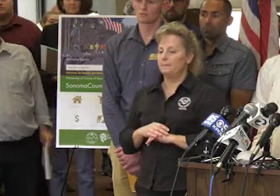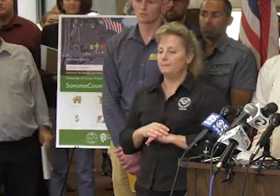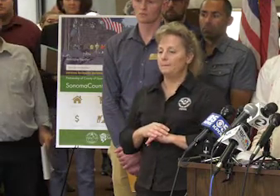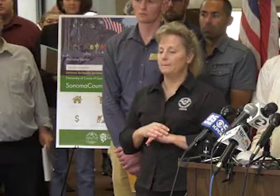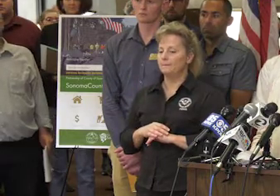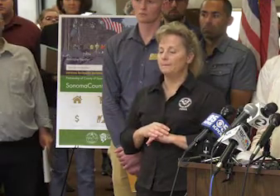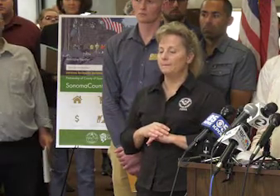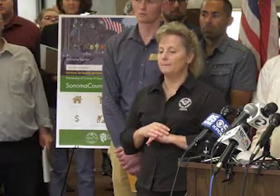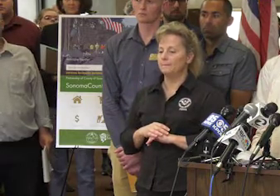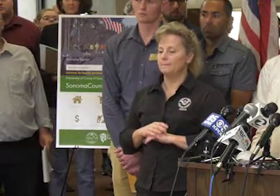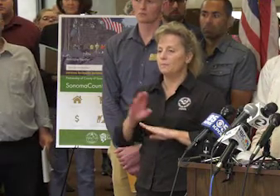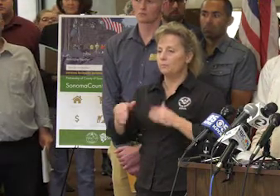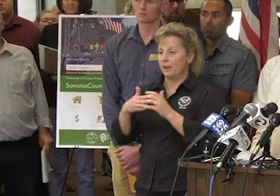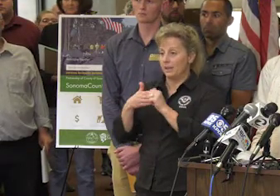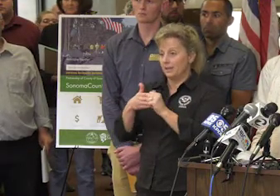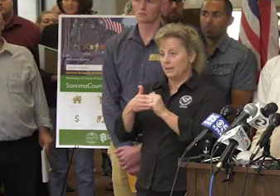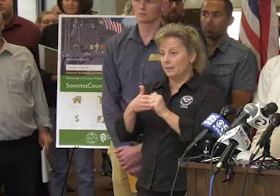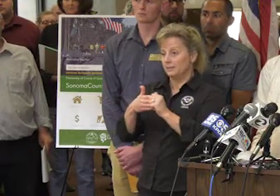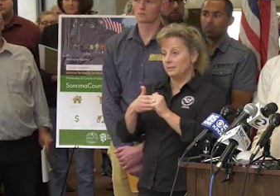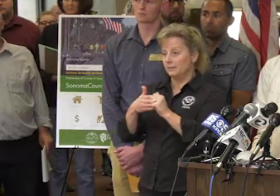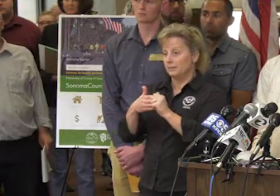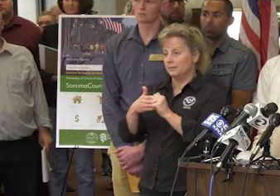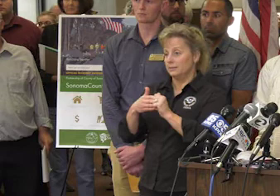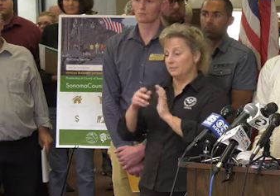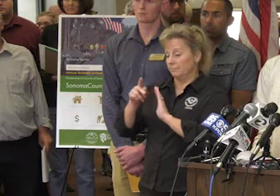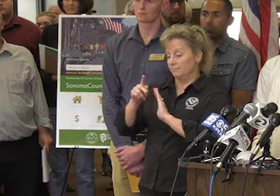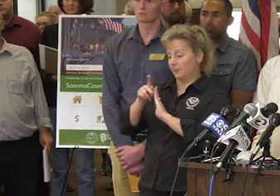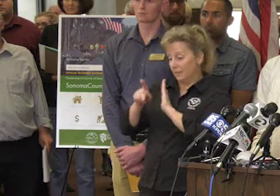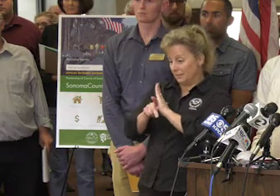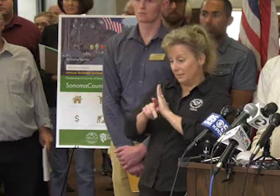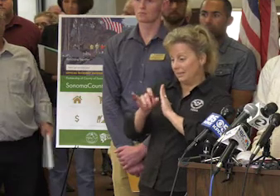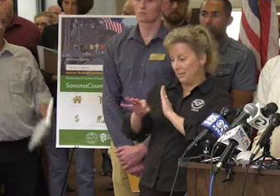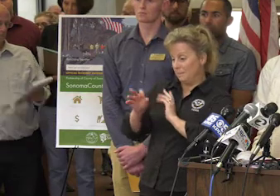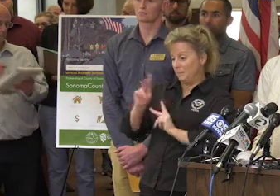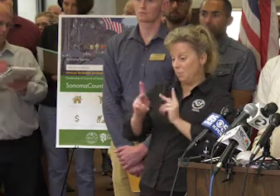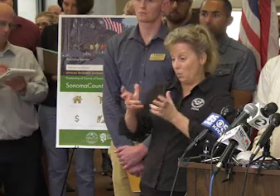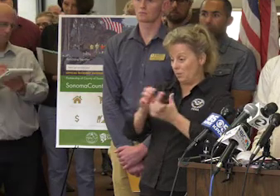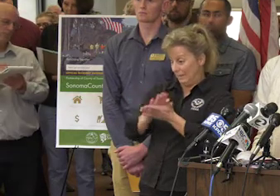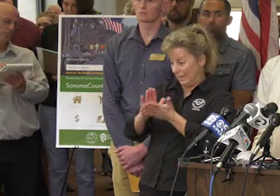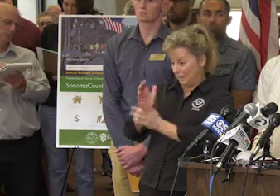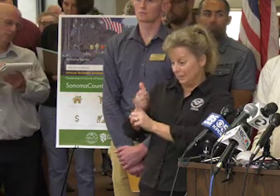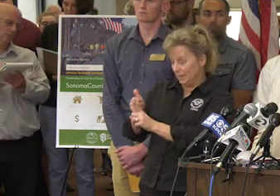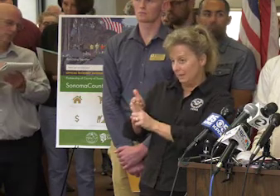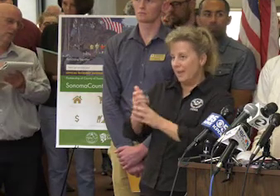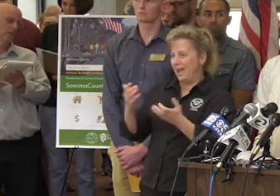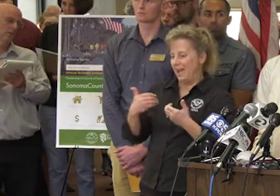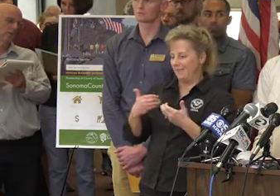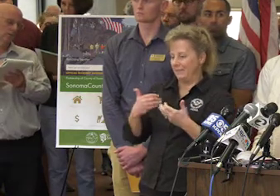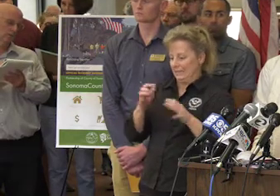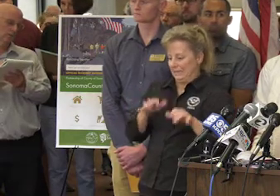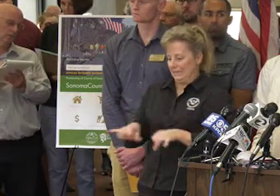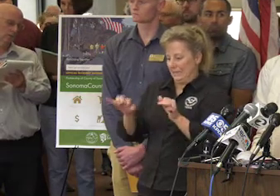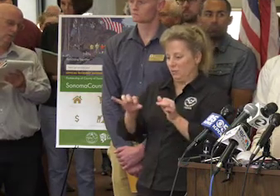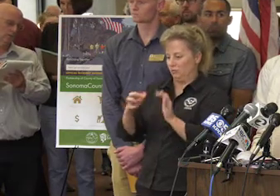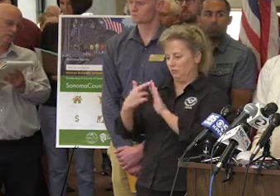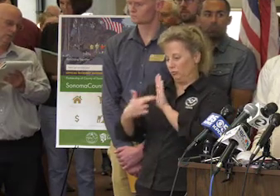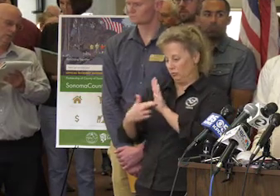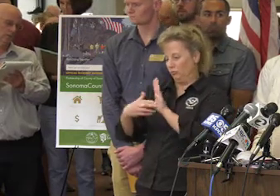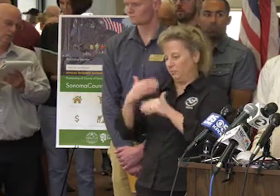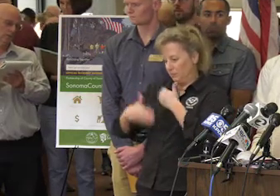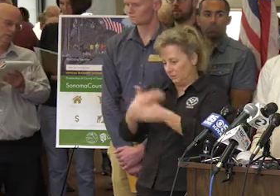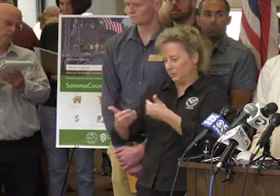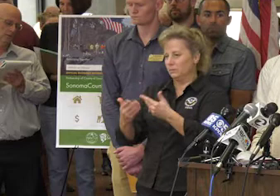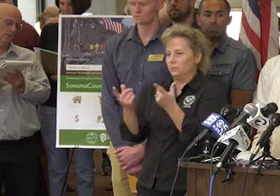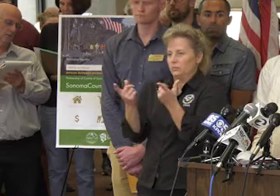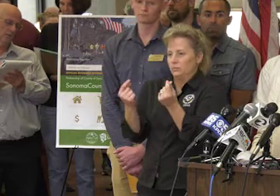will be providing guidance and regulations so that individuals who wish to do the cleanup on their own have the standards that the health department